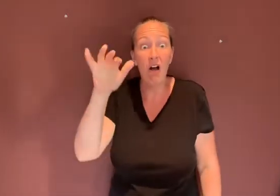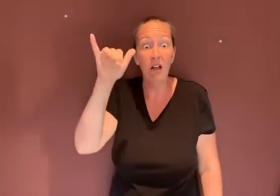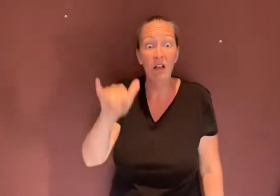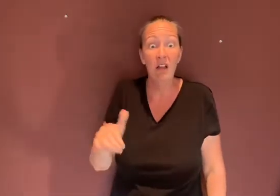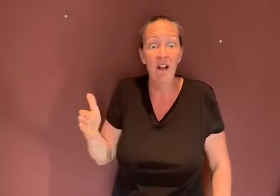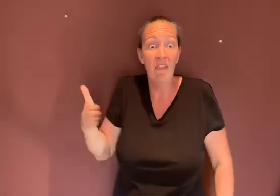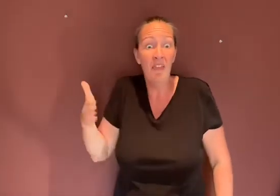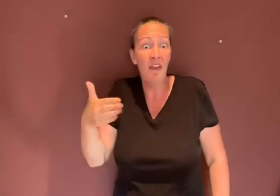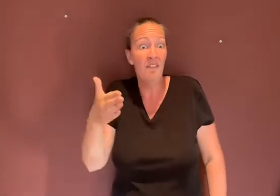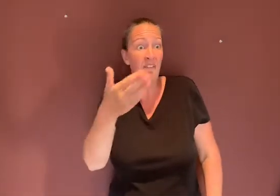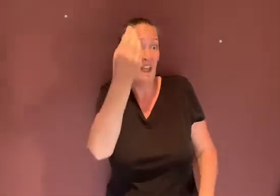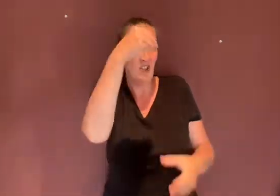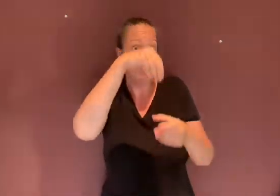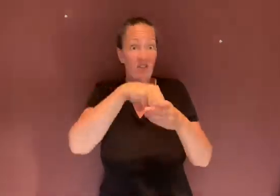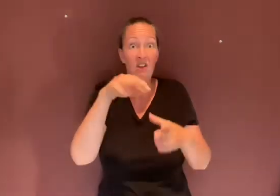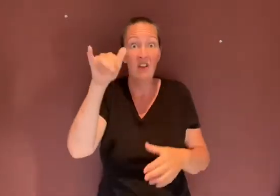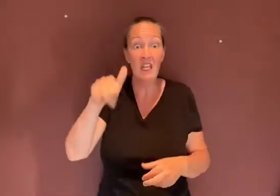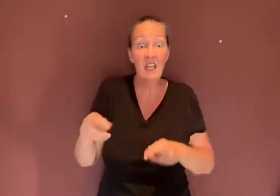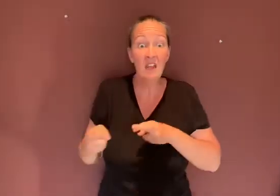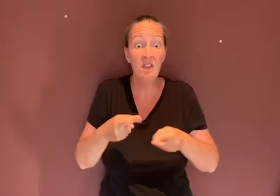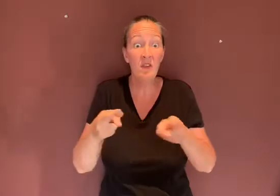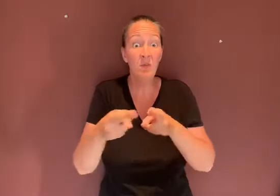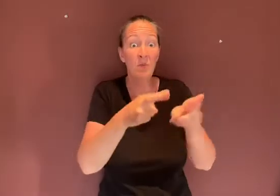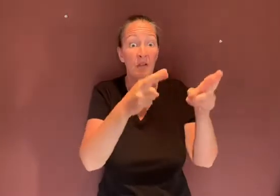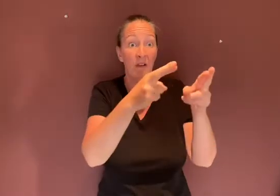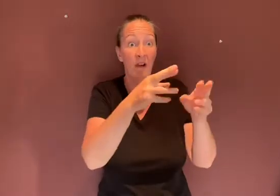All the fish in the river